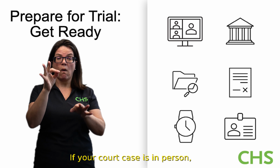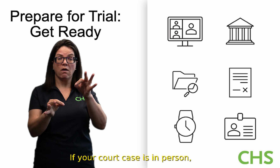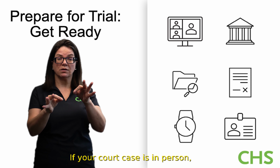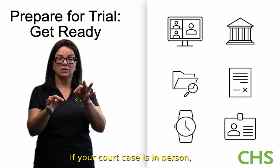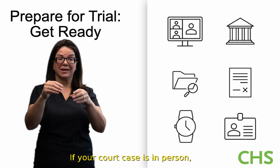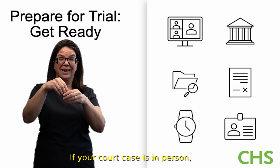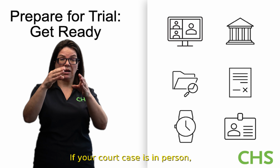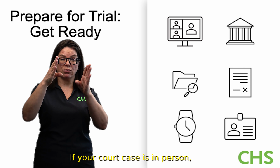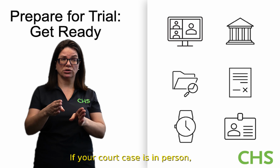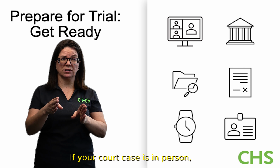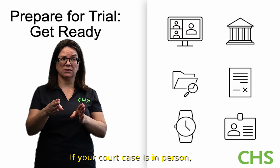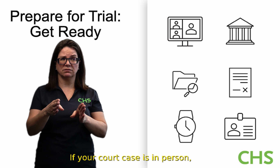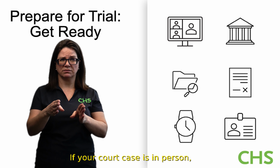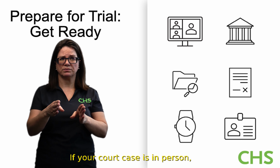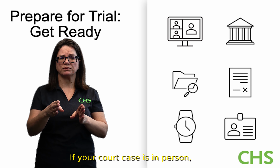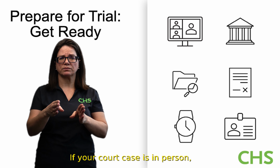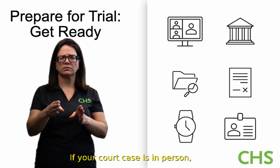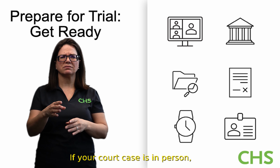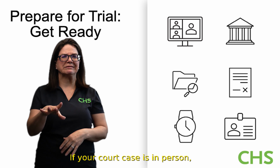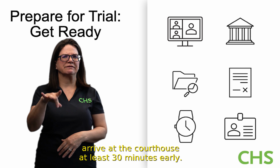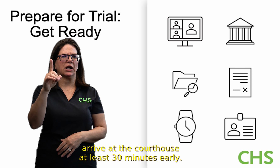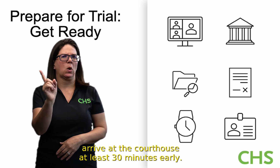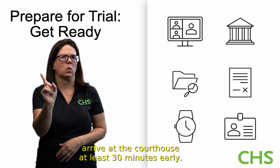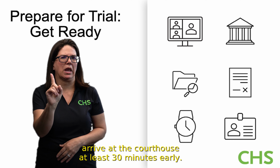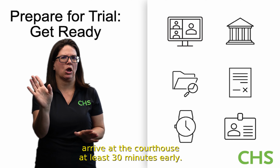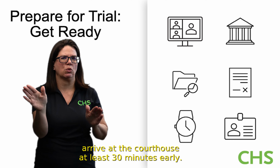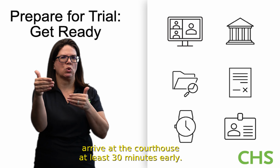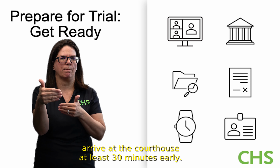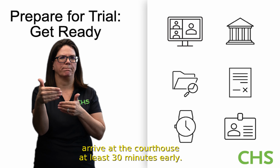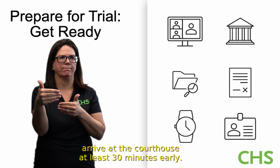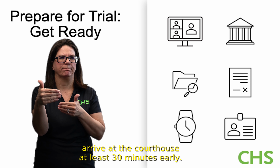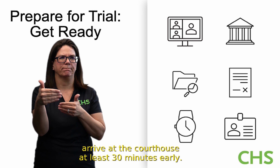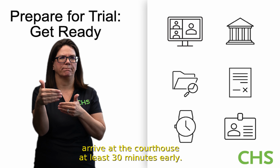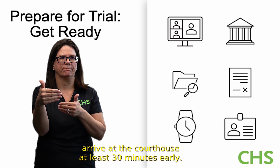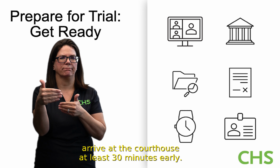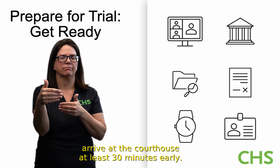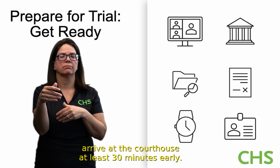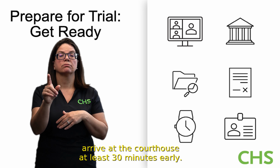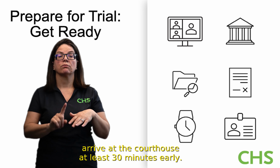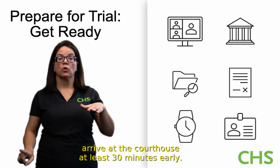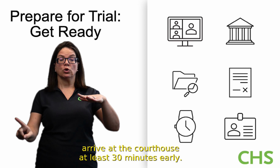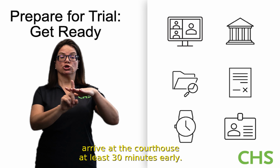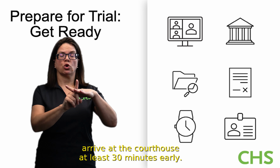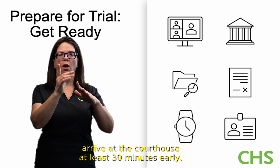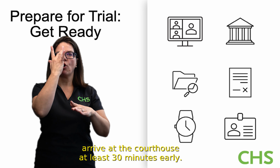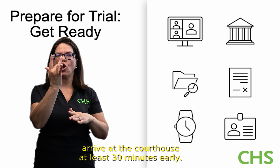If your court case is in person, arrive at the courthouse at least 30